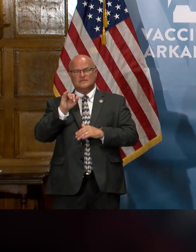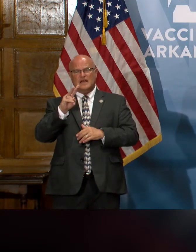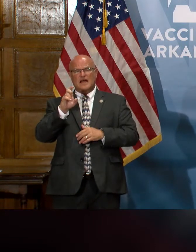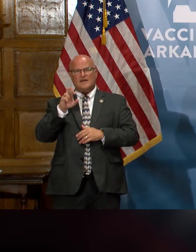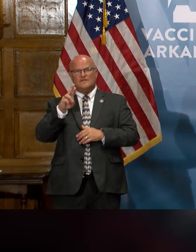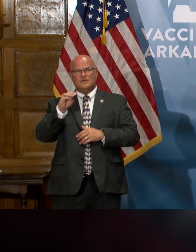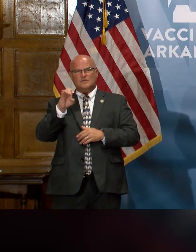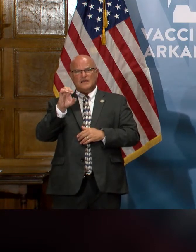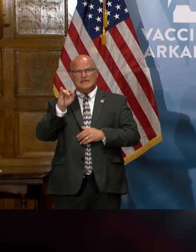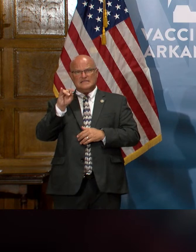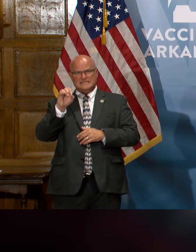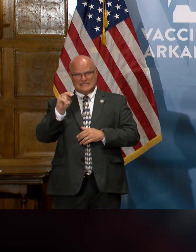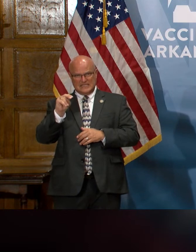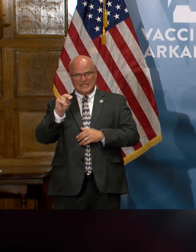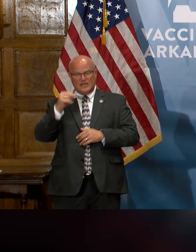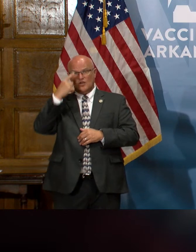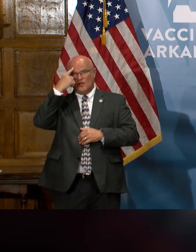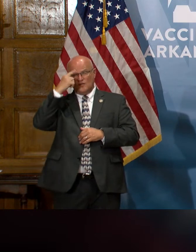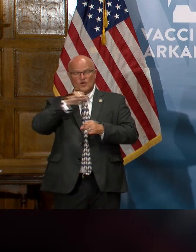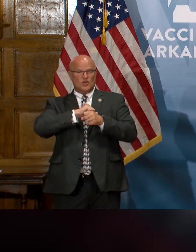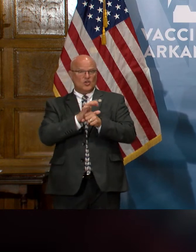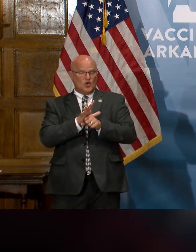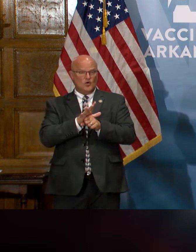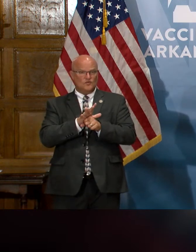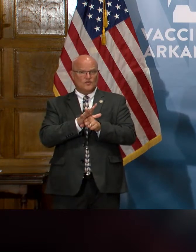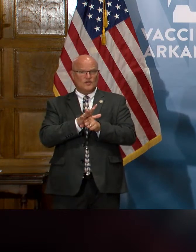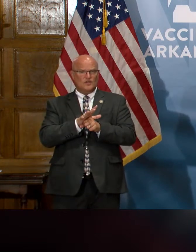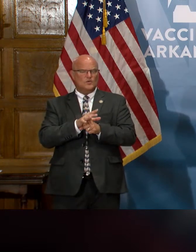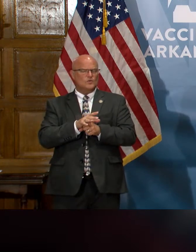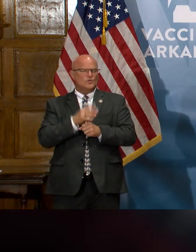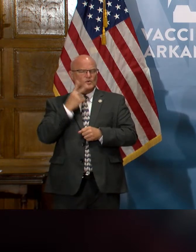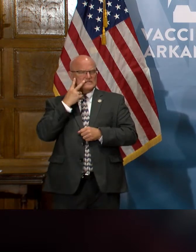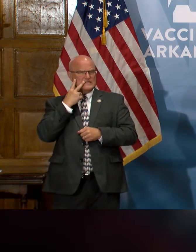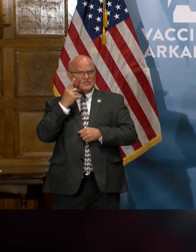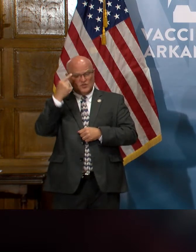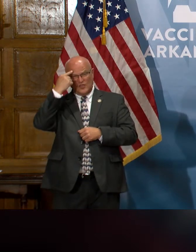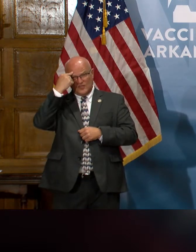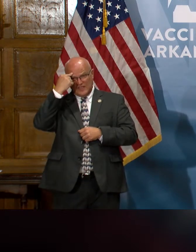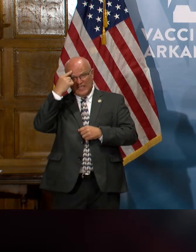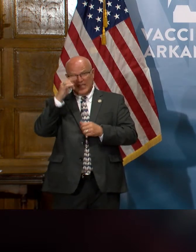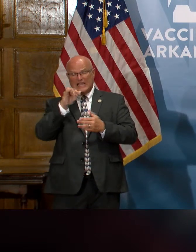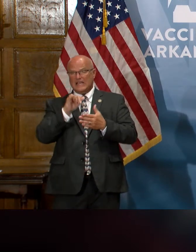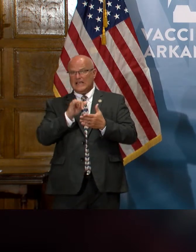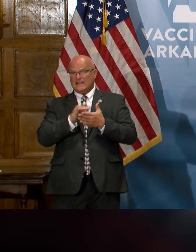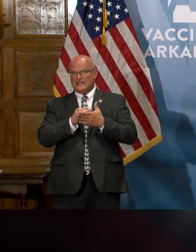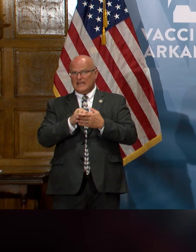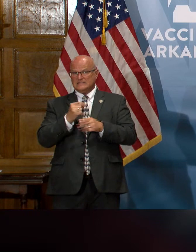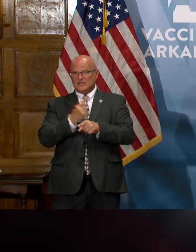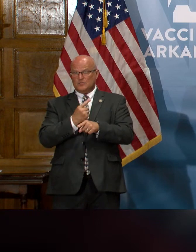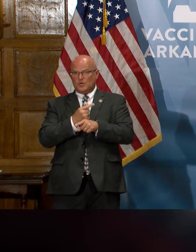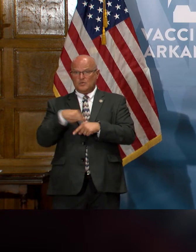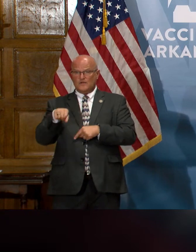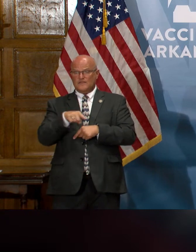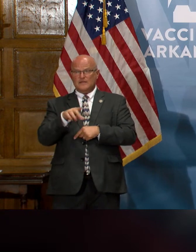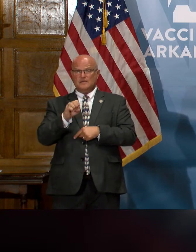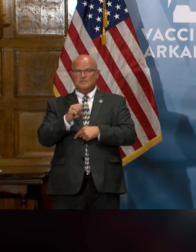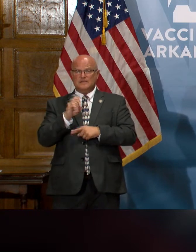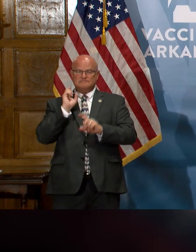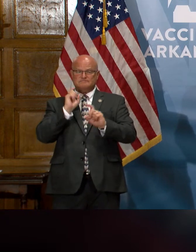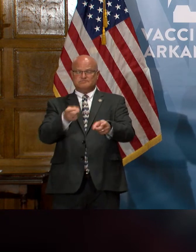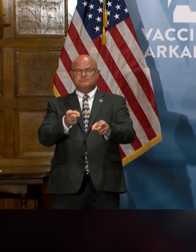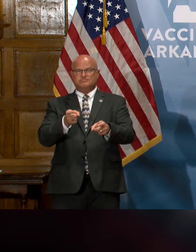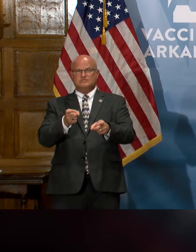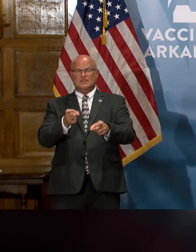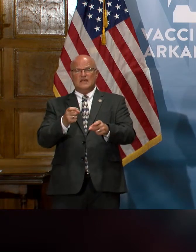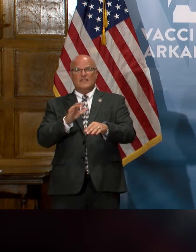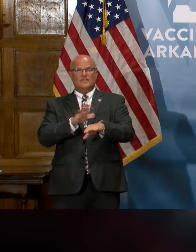ivermectin for COVID. Wanted to see do you think that's appropriate for them to be prescribed that,